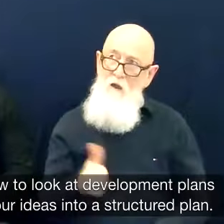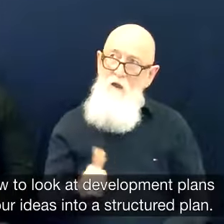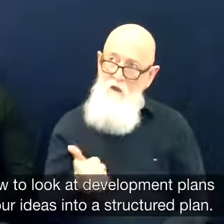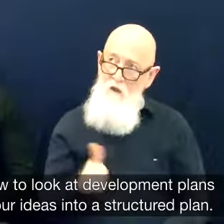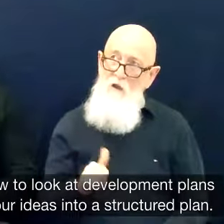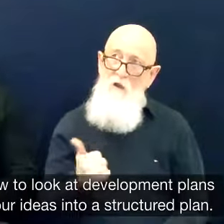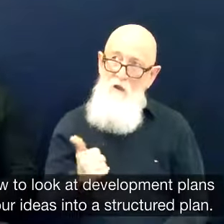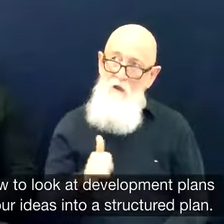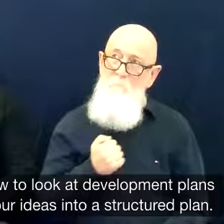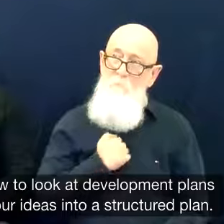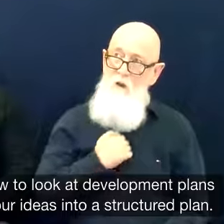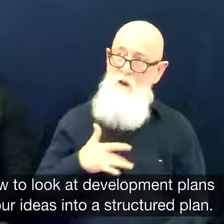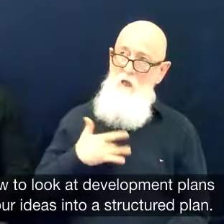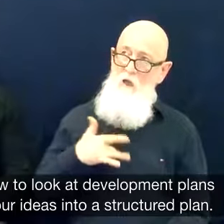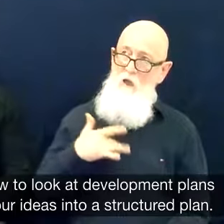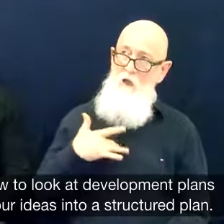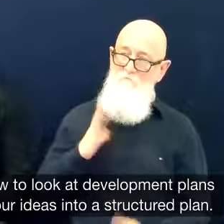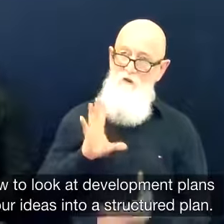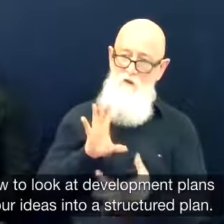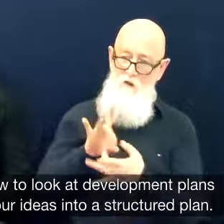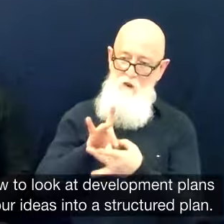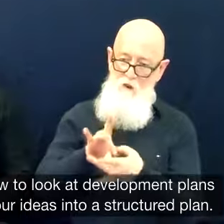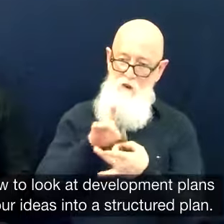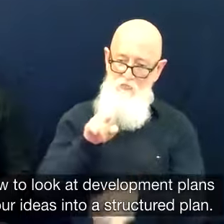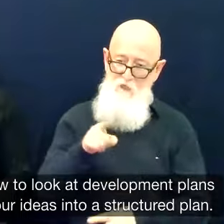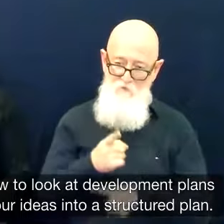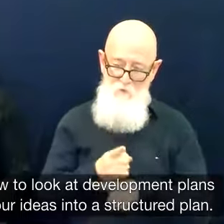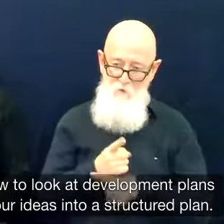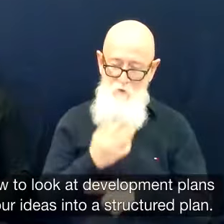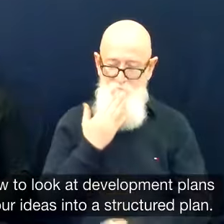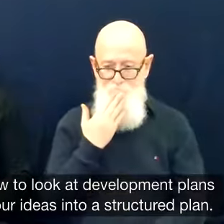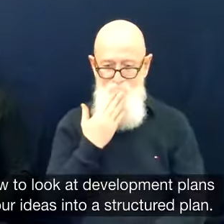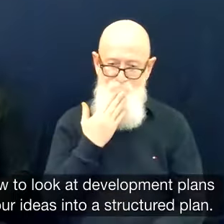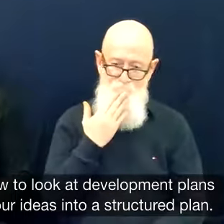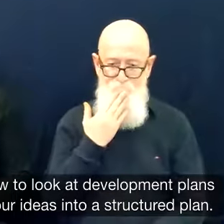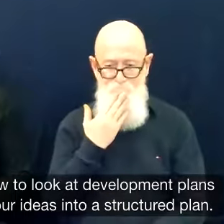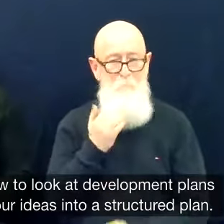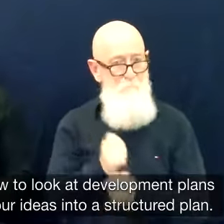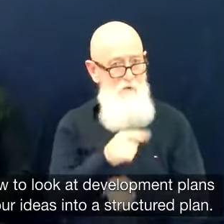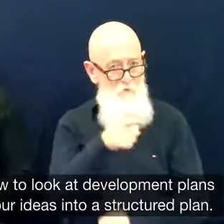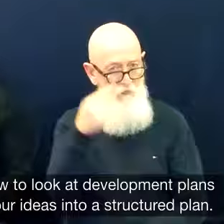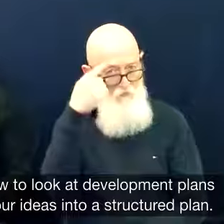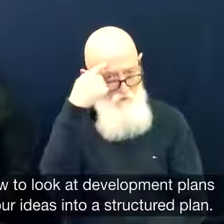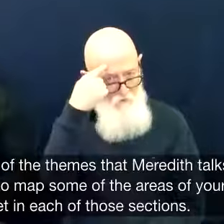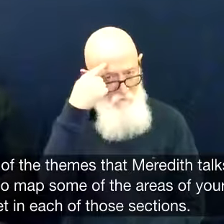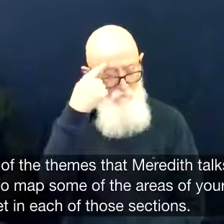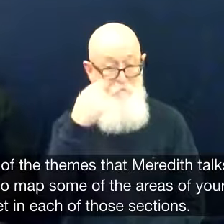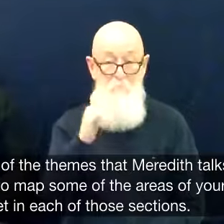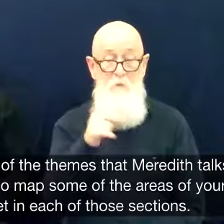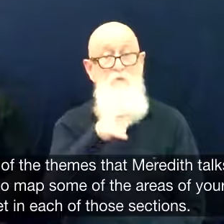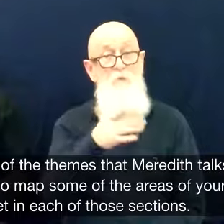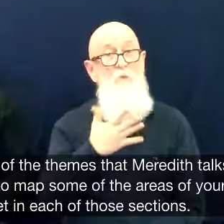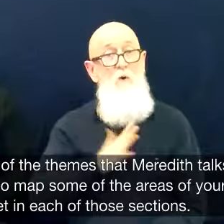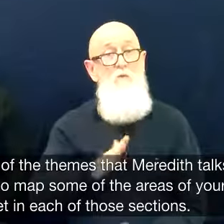of the areas of your life where you can fit in each of those sections. So there might be something that you want to build